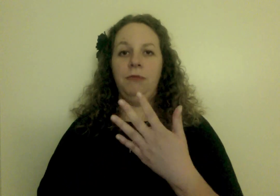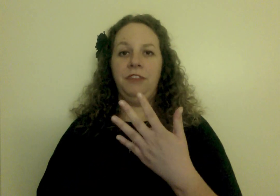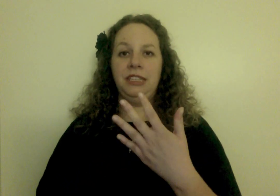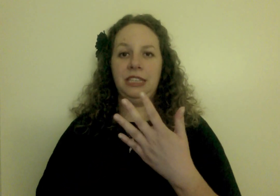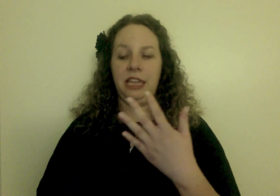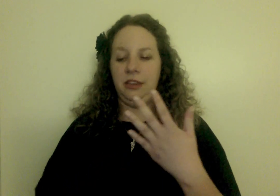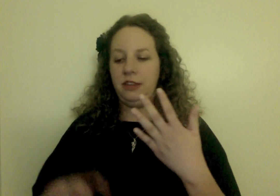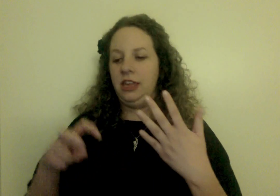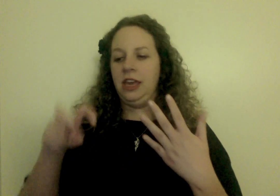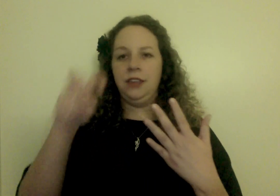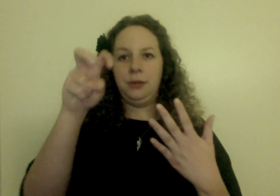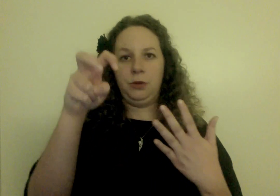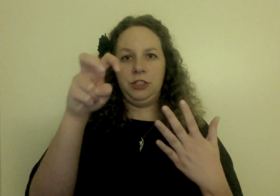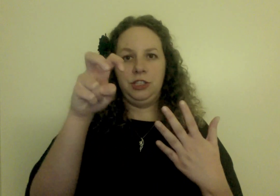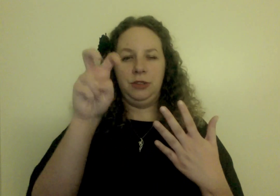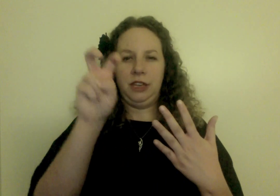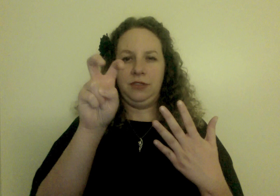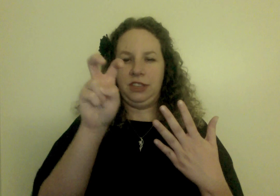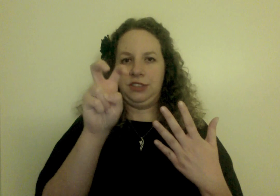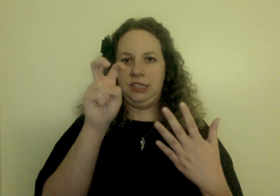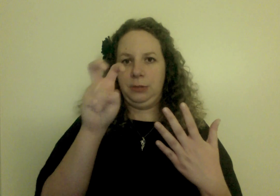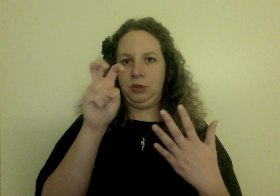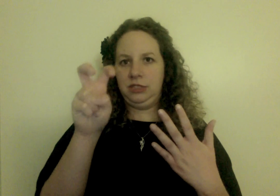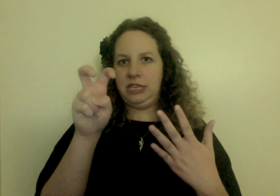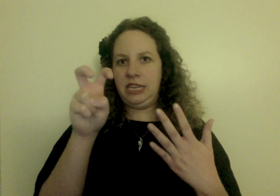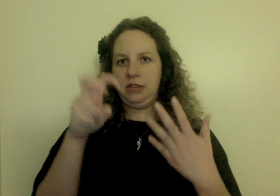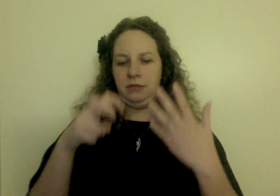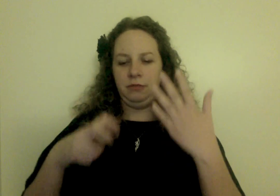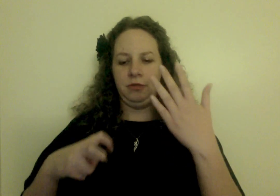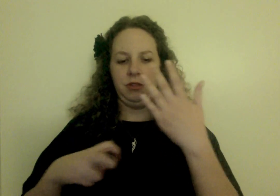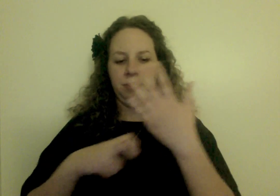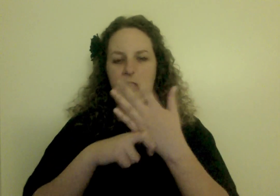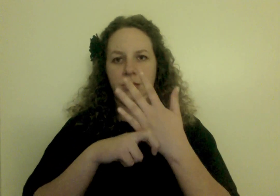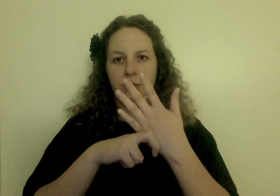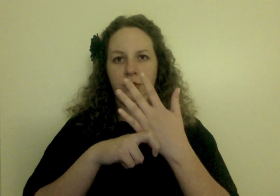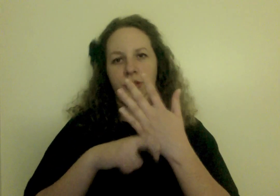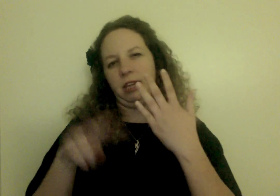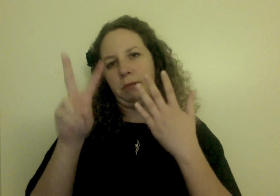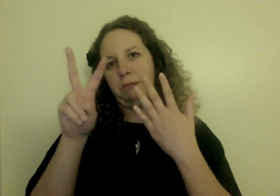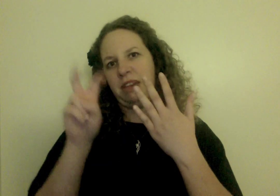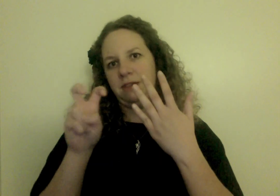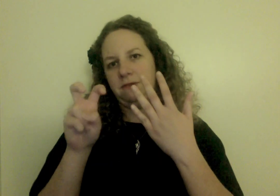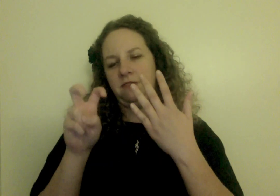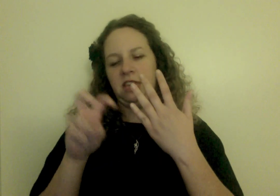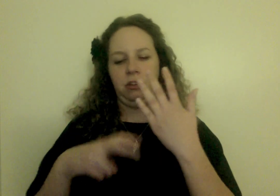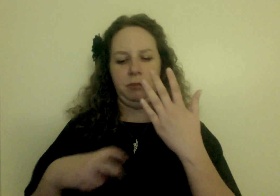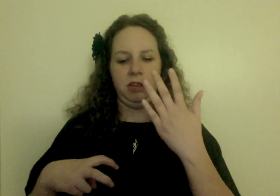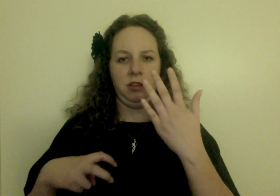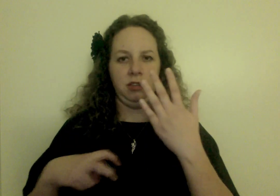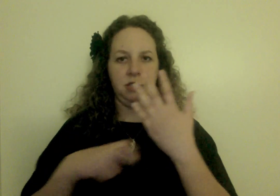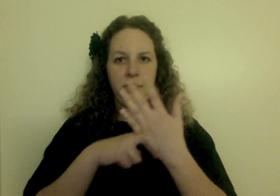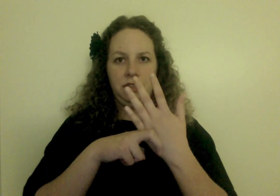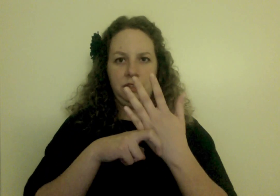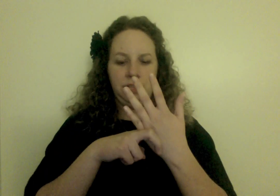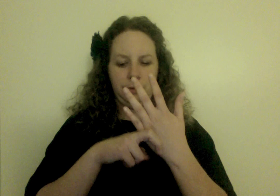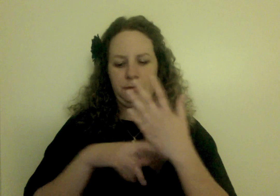facing in and then I'm going to do kind of like the double Z. This one or like a bent V it could be called. This way with